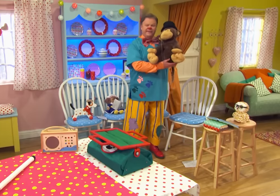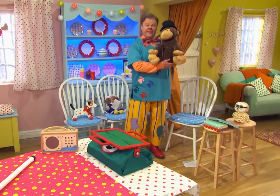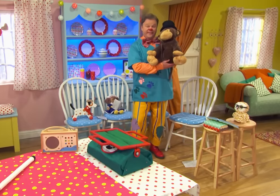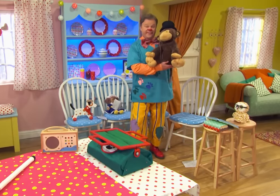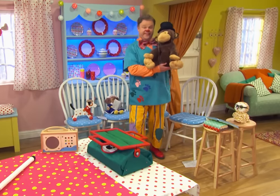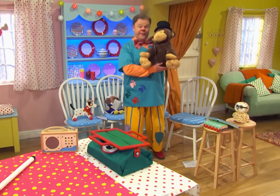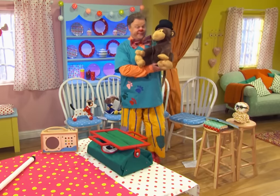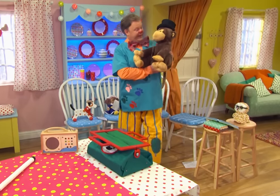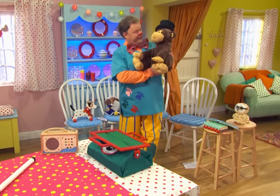got a sore tummy.